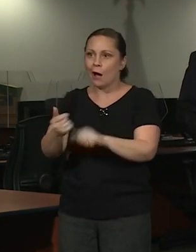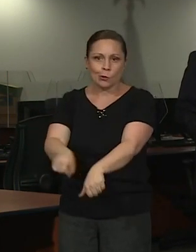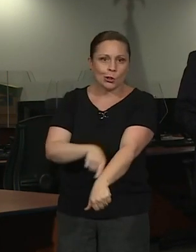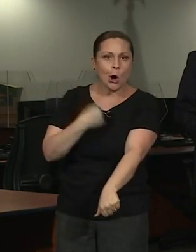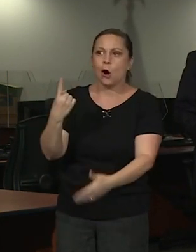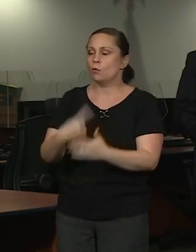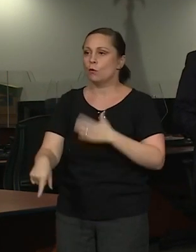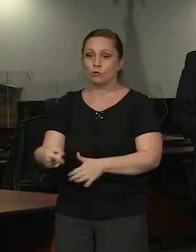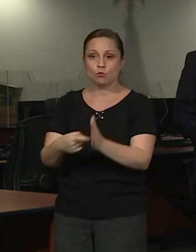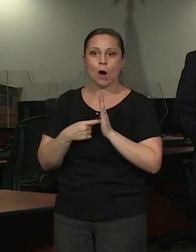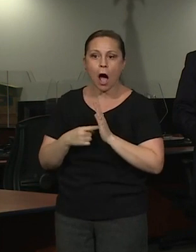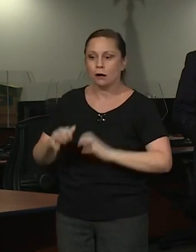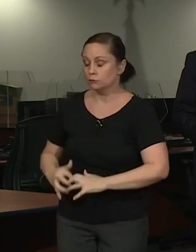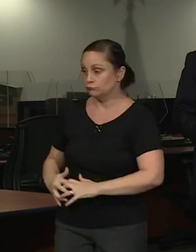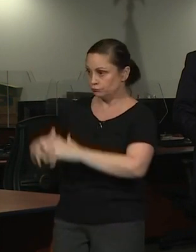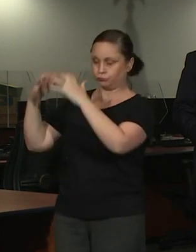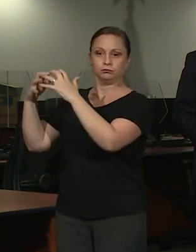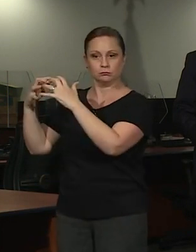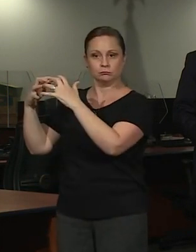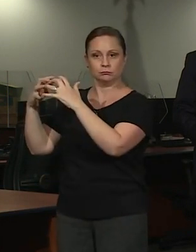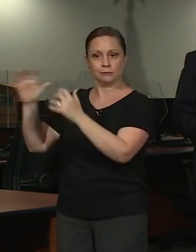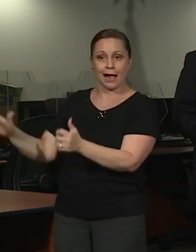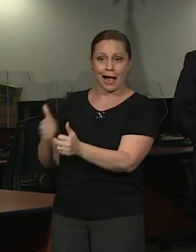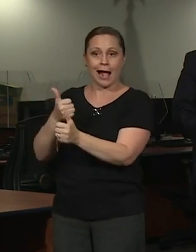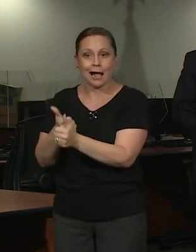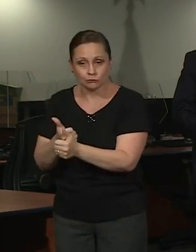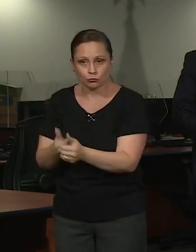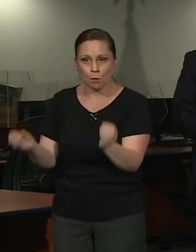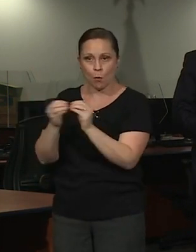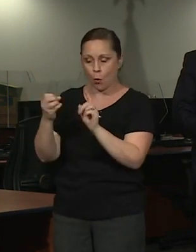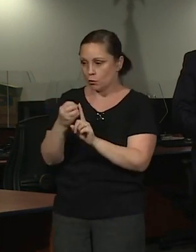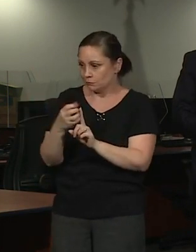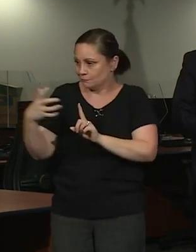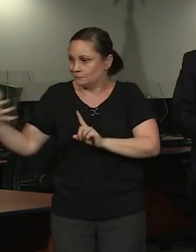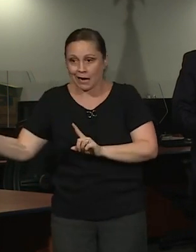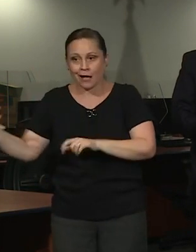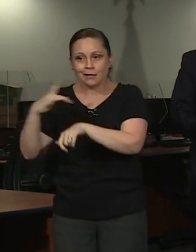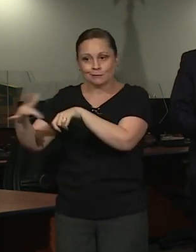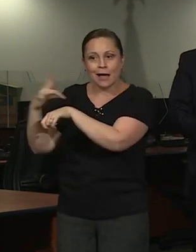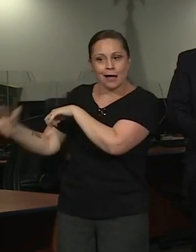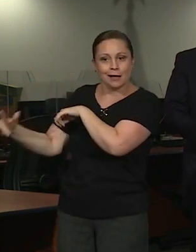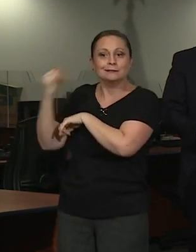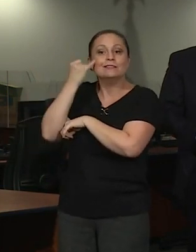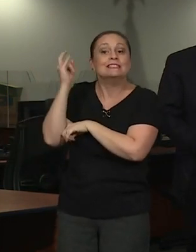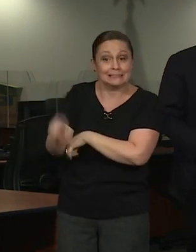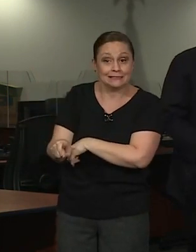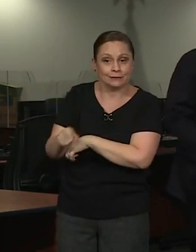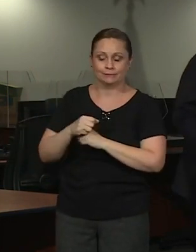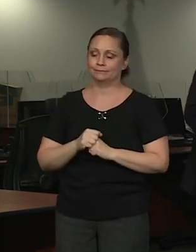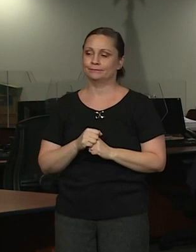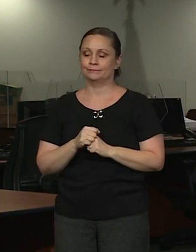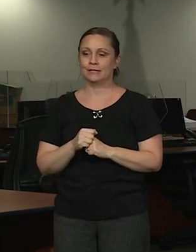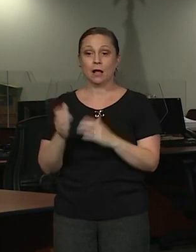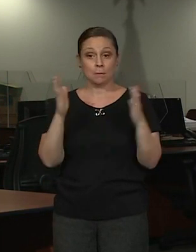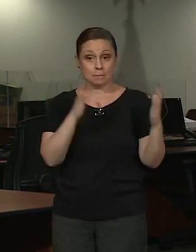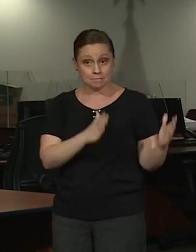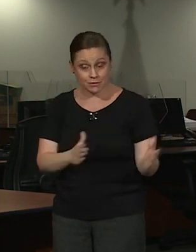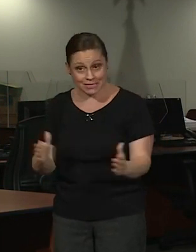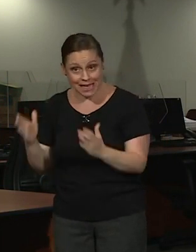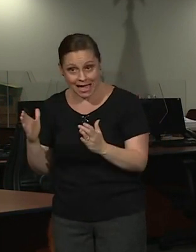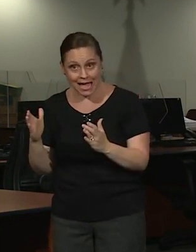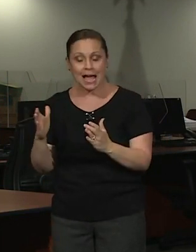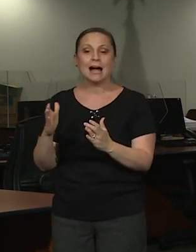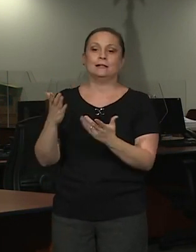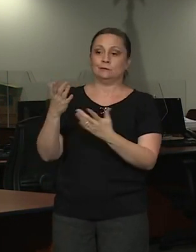into place, and we're prepared to do so if the situation does require. But the plan all along was intended to be tailorable